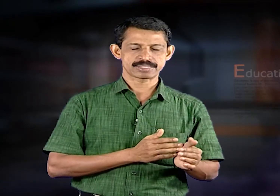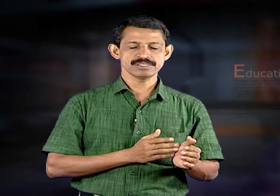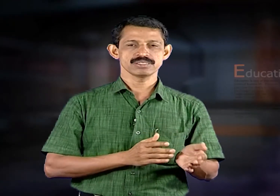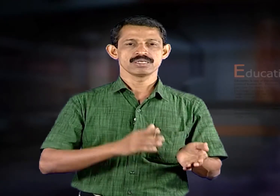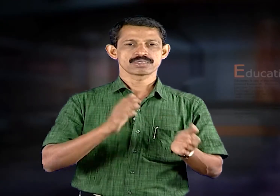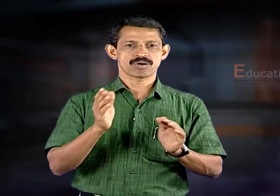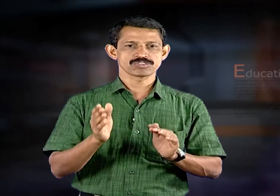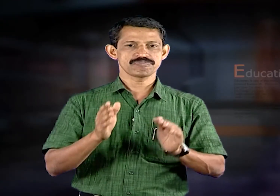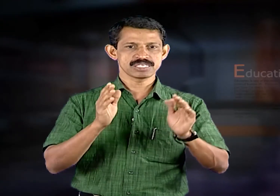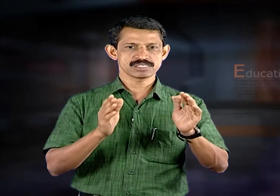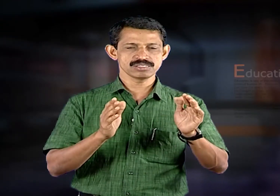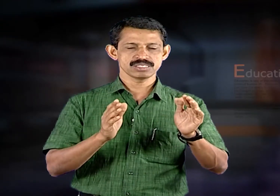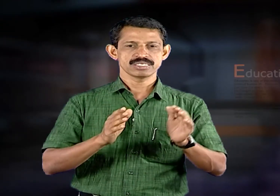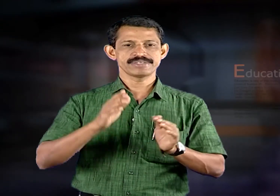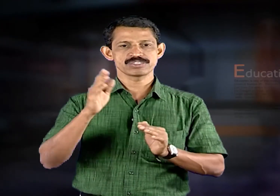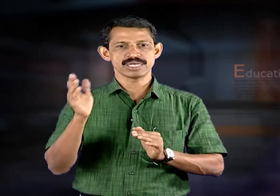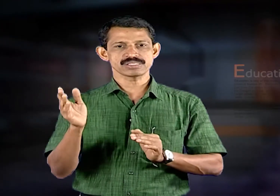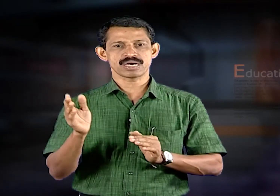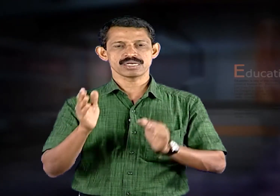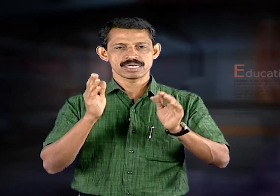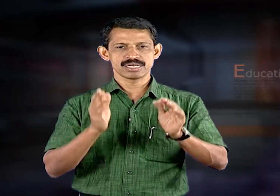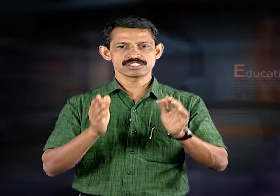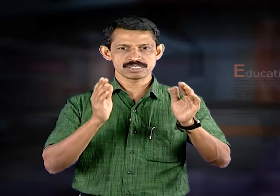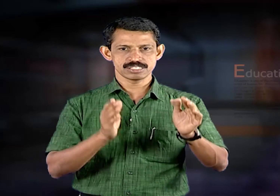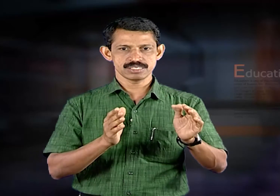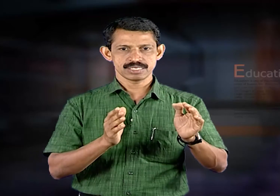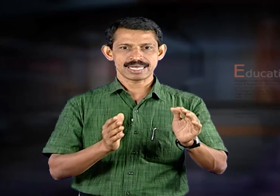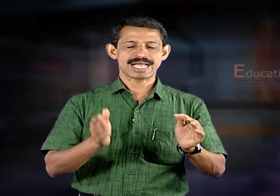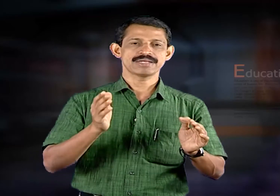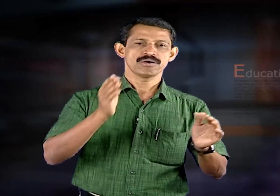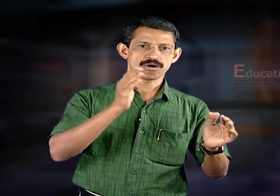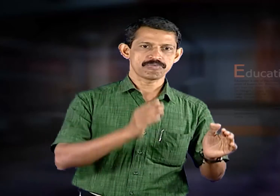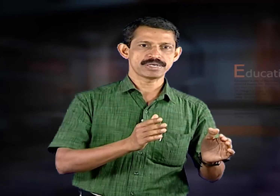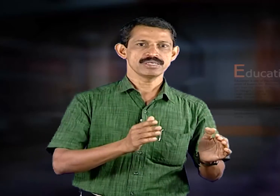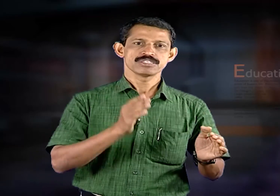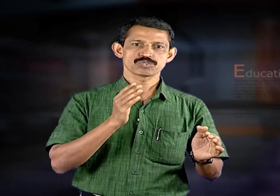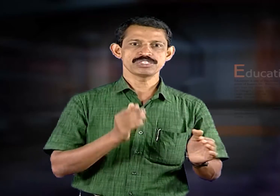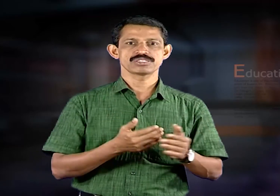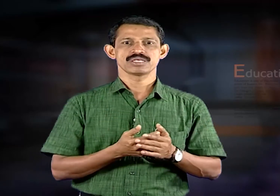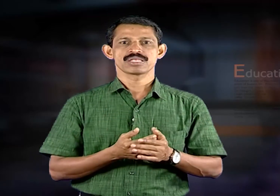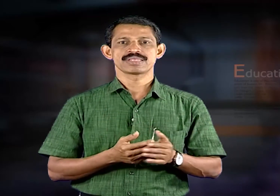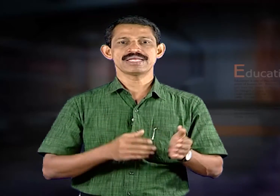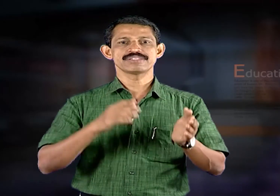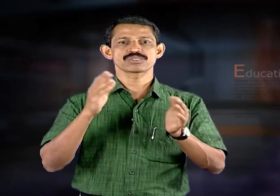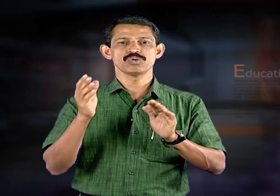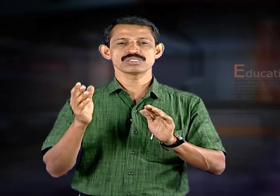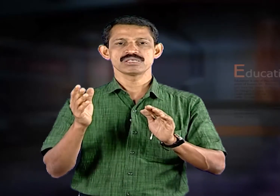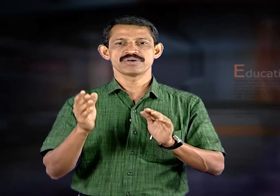is, roles of teachers and students are less rigid and often switch than in schools where